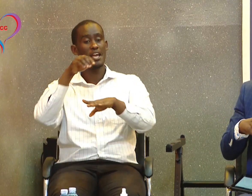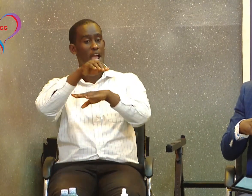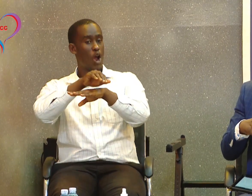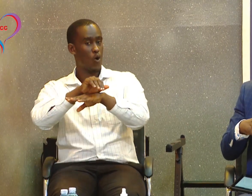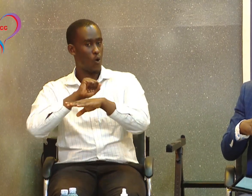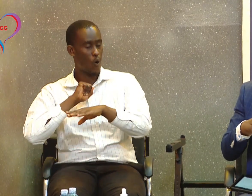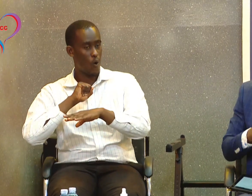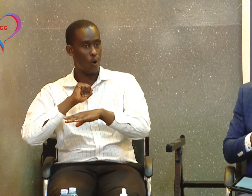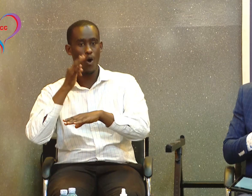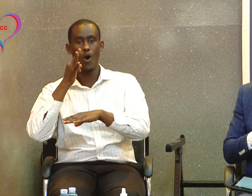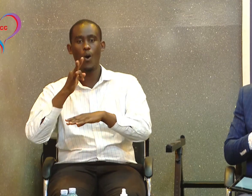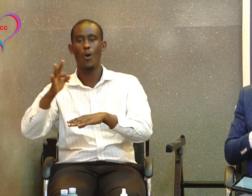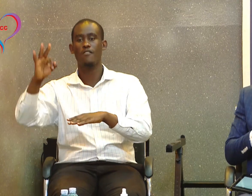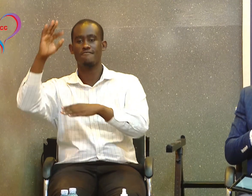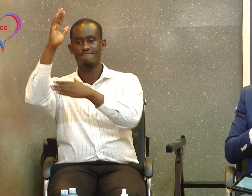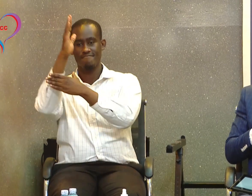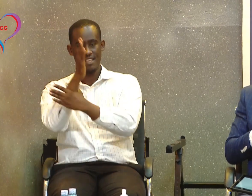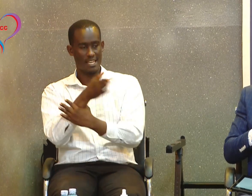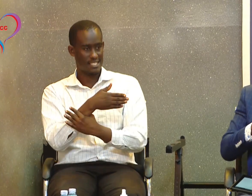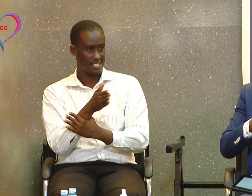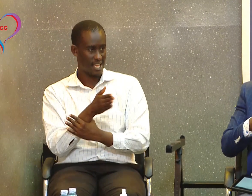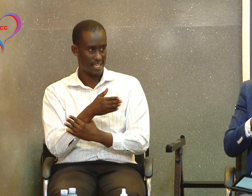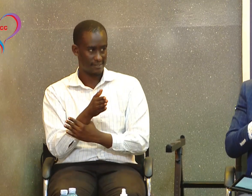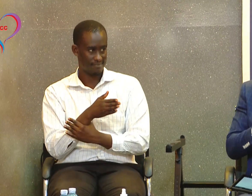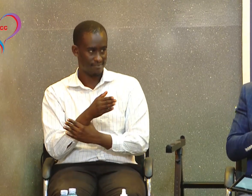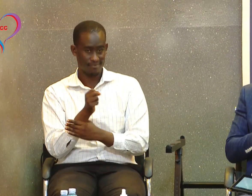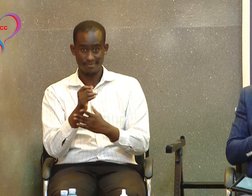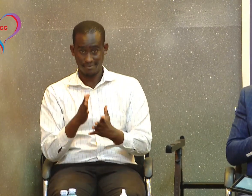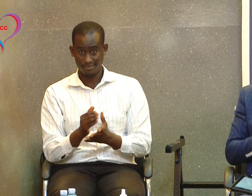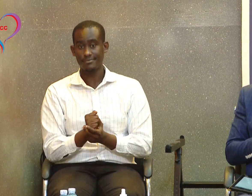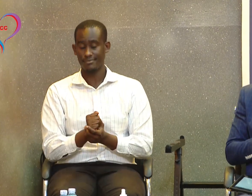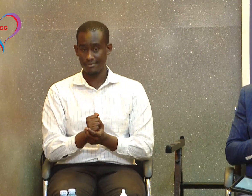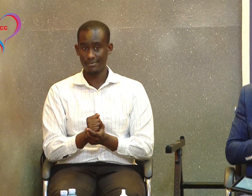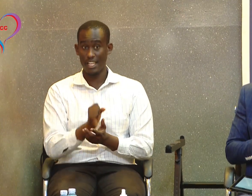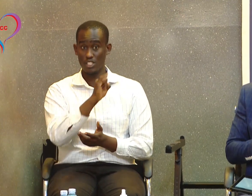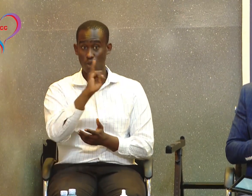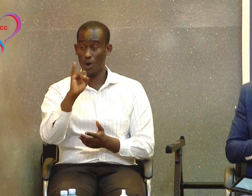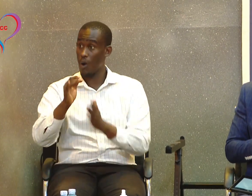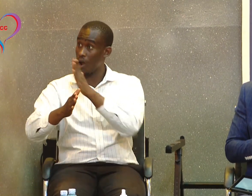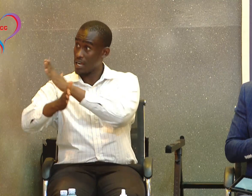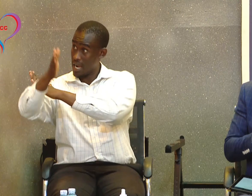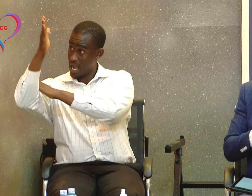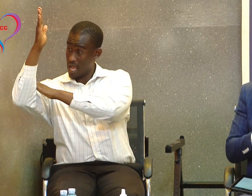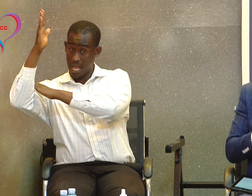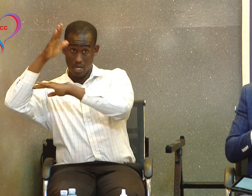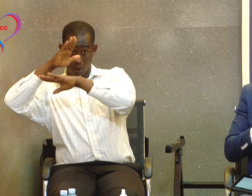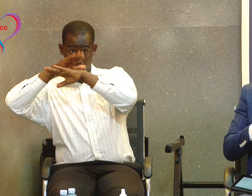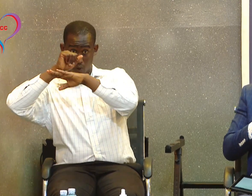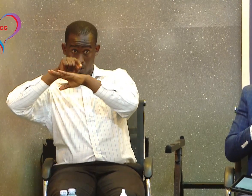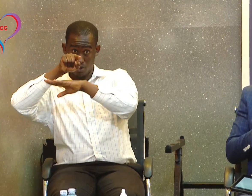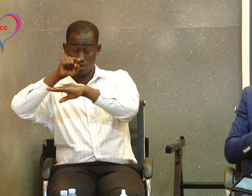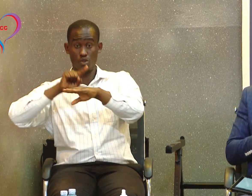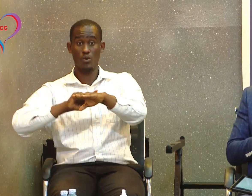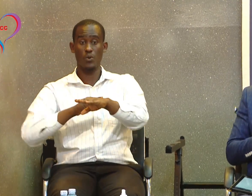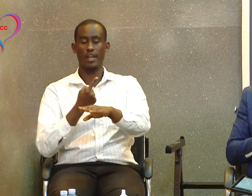nze kyempita nti mpitiddwa okuweereza wano. So when God calls you, kati Katonda bwakuyita. In fact, in the Bible we have like